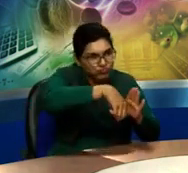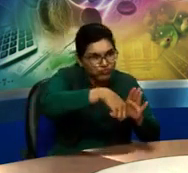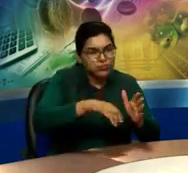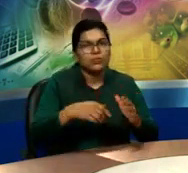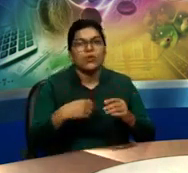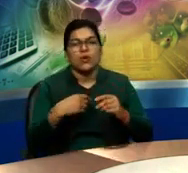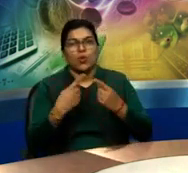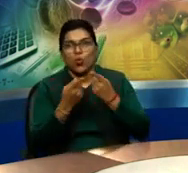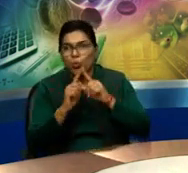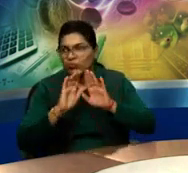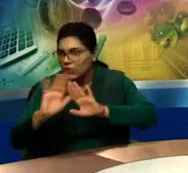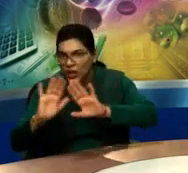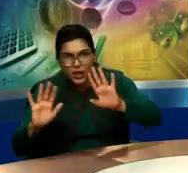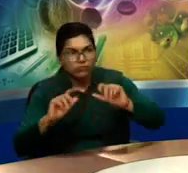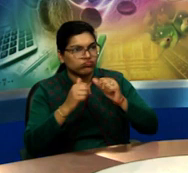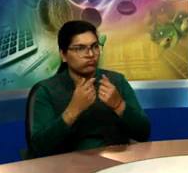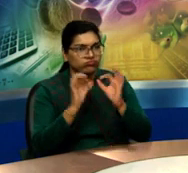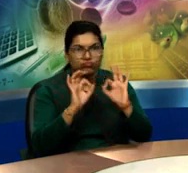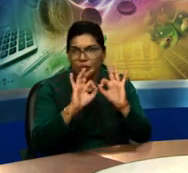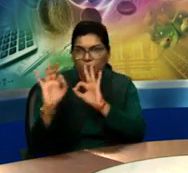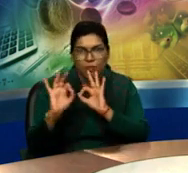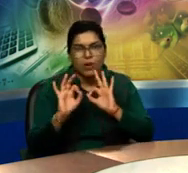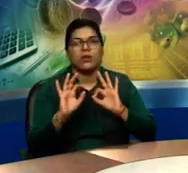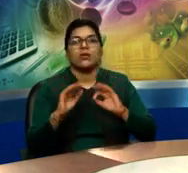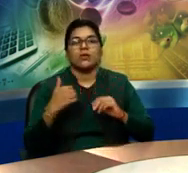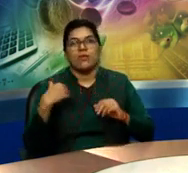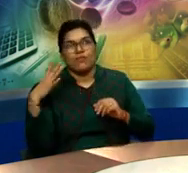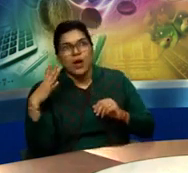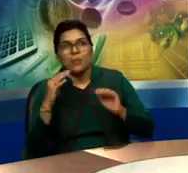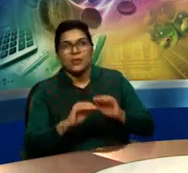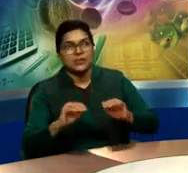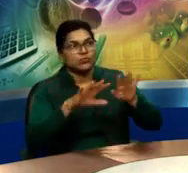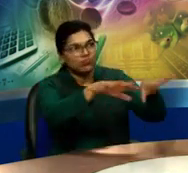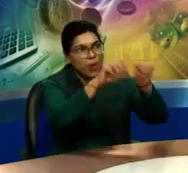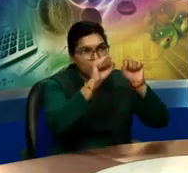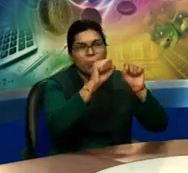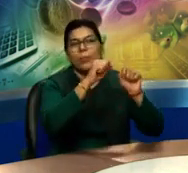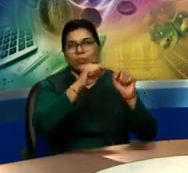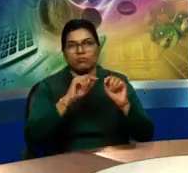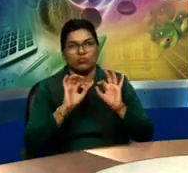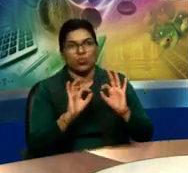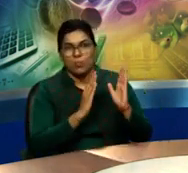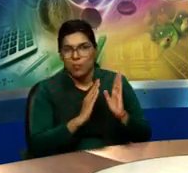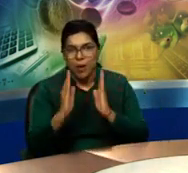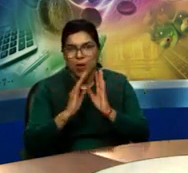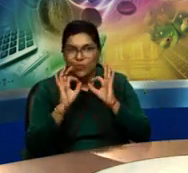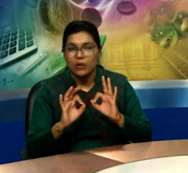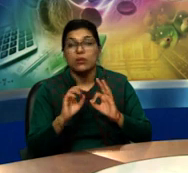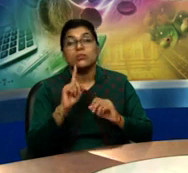Like a wife's contribution, which is she is housewife at home, her contribution to the successful running